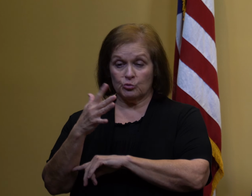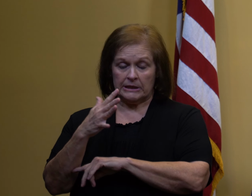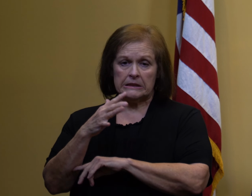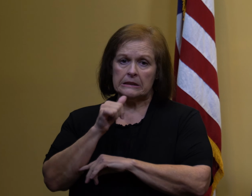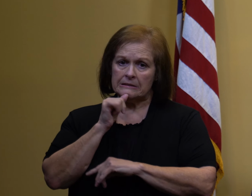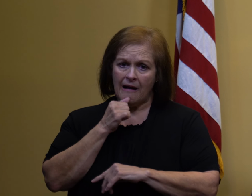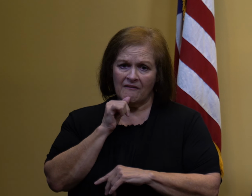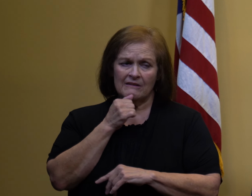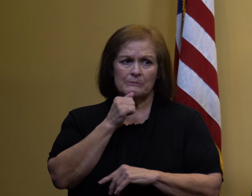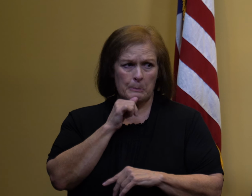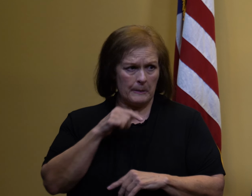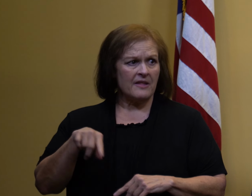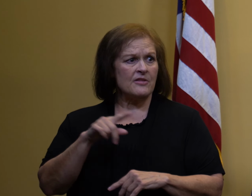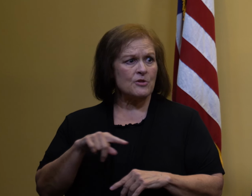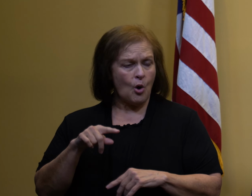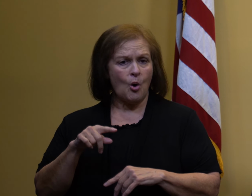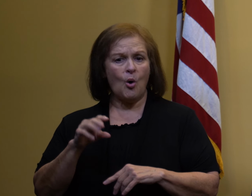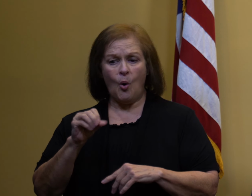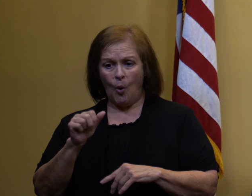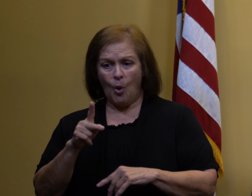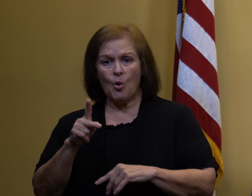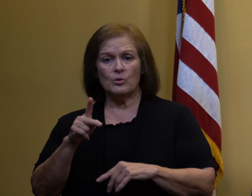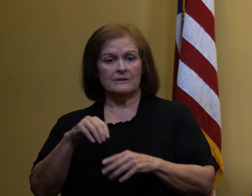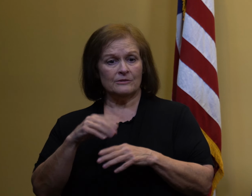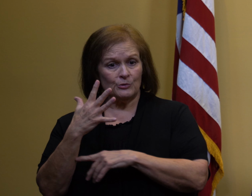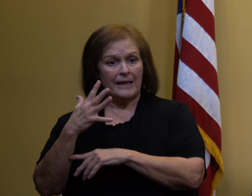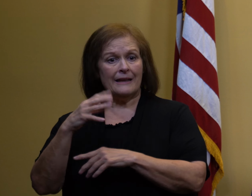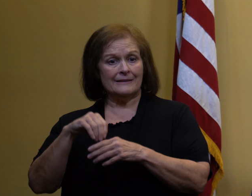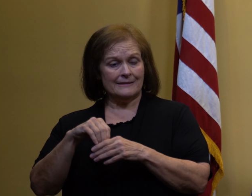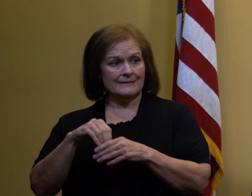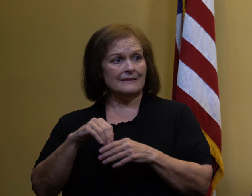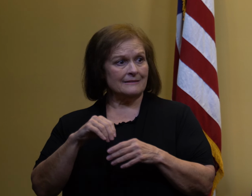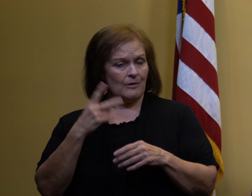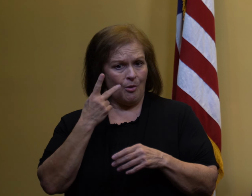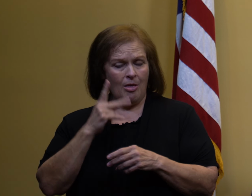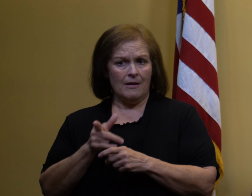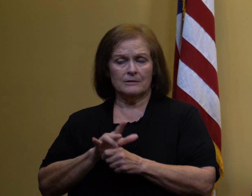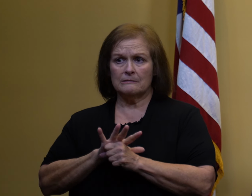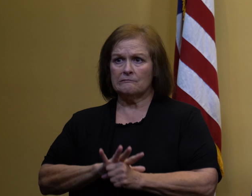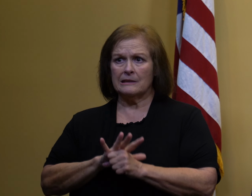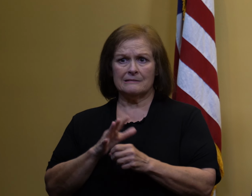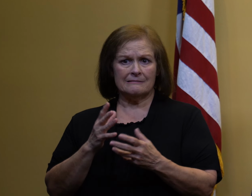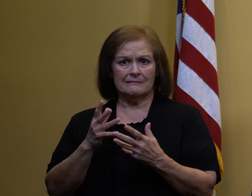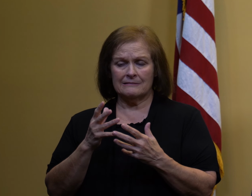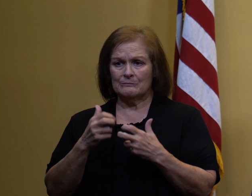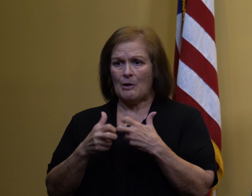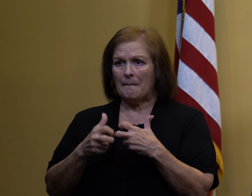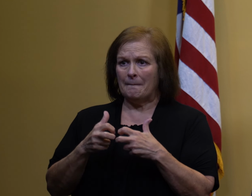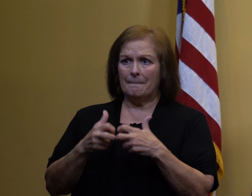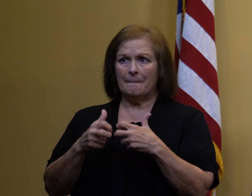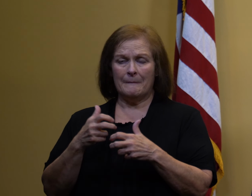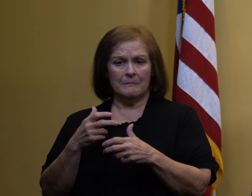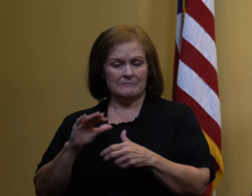looking stressed, they're falling, They are they're stressed. leaning? Our oaks in the city of New Orleans are stressed. They are. There's no question about